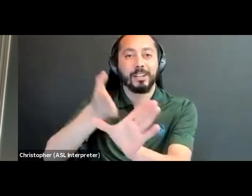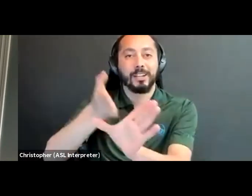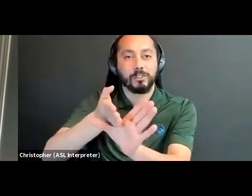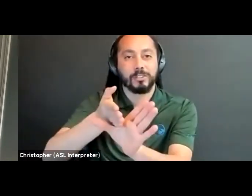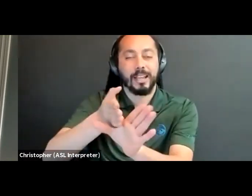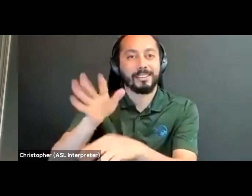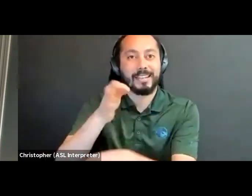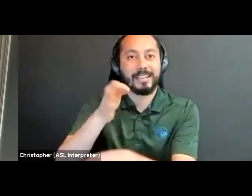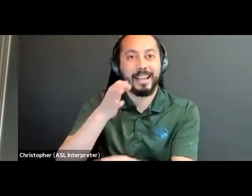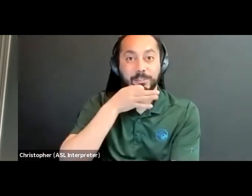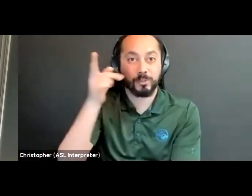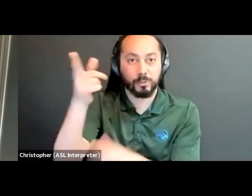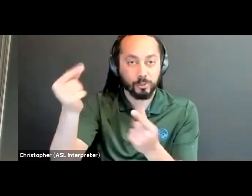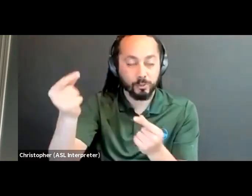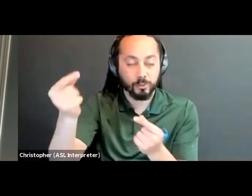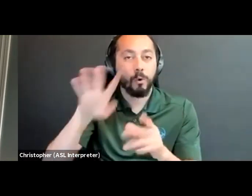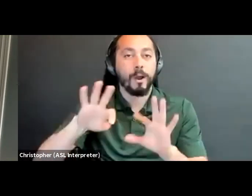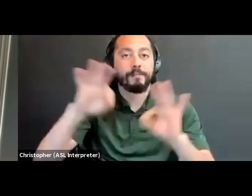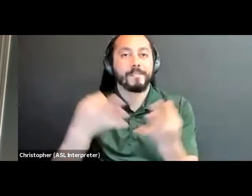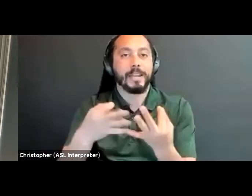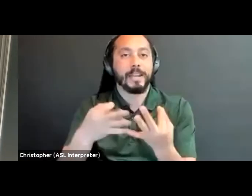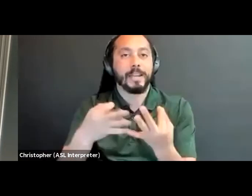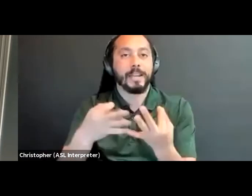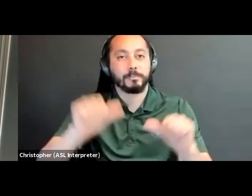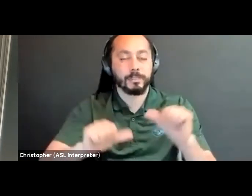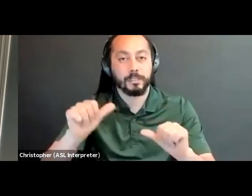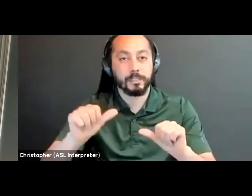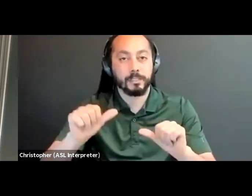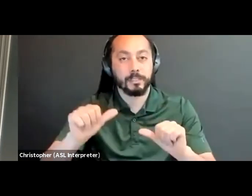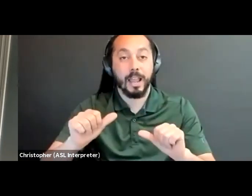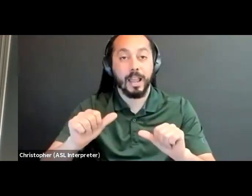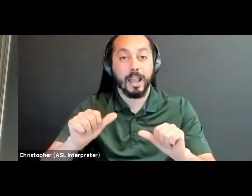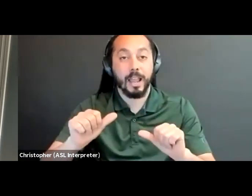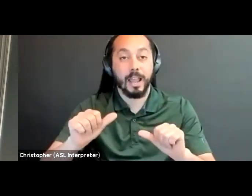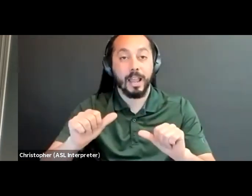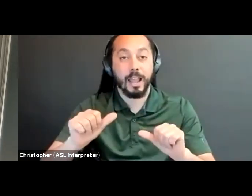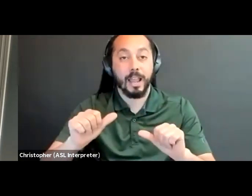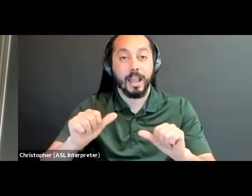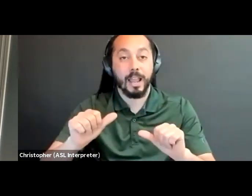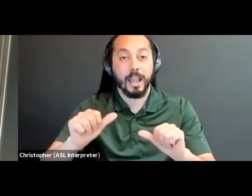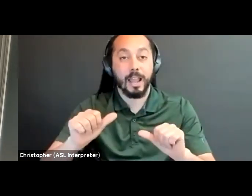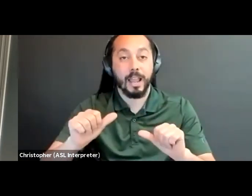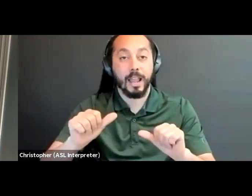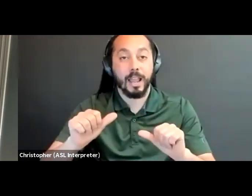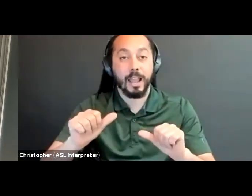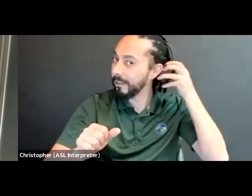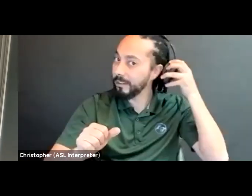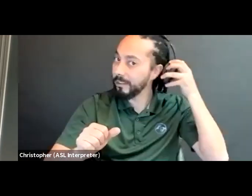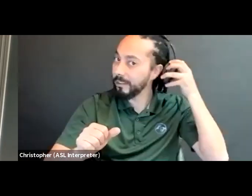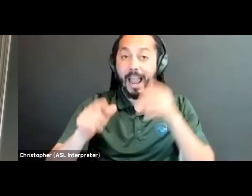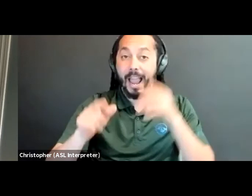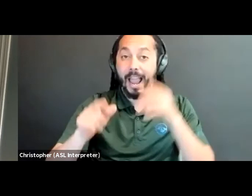to do a family assessment, that this expert, who totally dismissed the domestic violence,